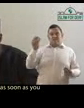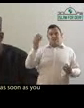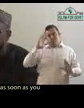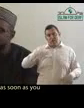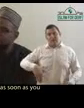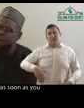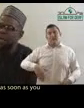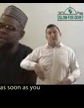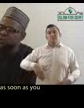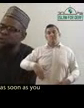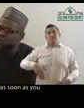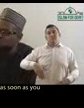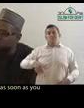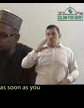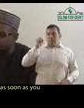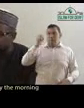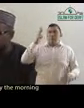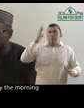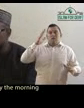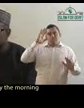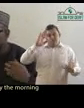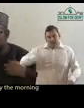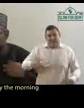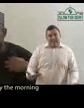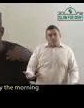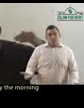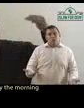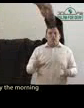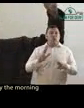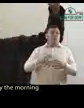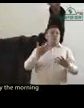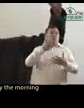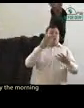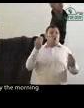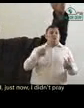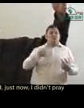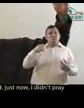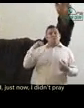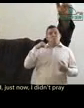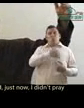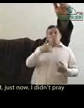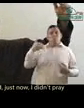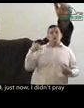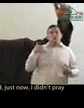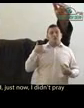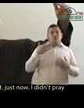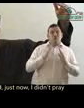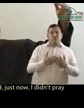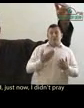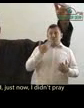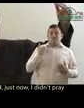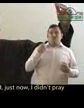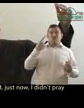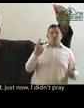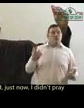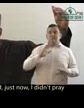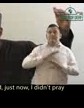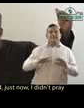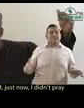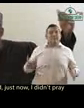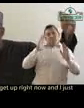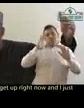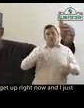prayer, then pray it as soon as you remember. So if I forgot that I didn't pray the morning prayer, and I just remembered just now, I didn't pray